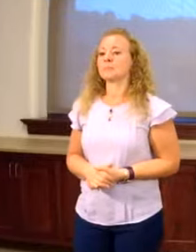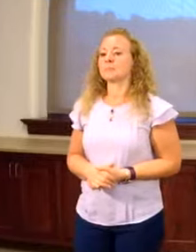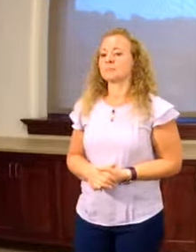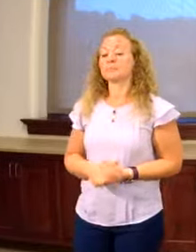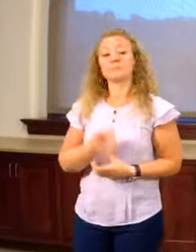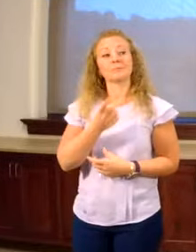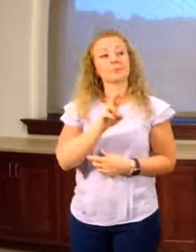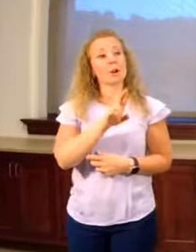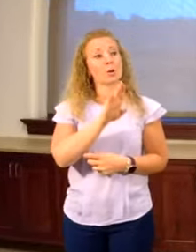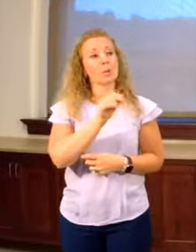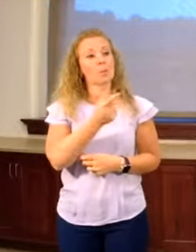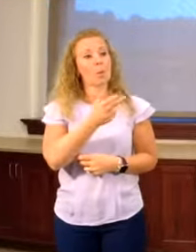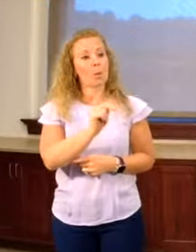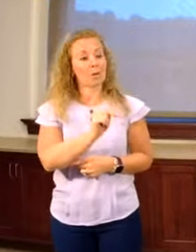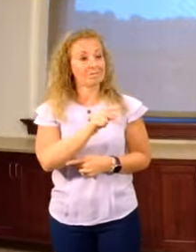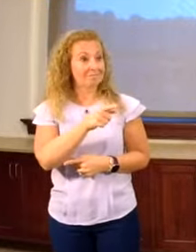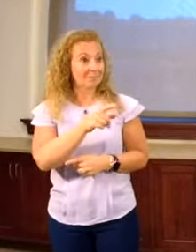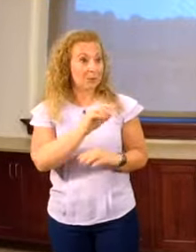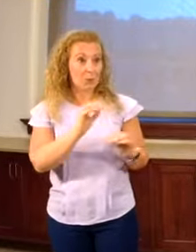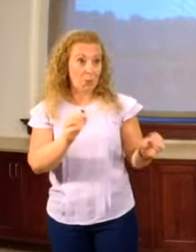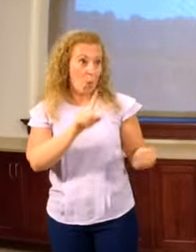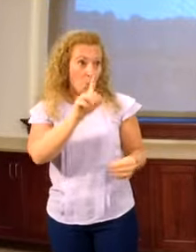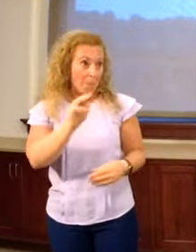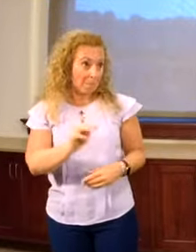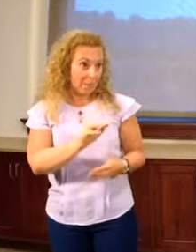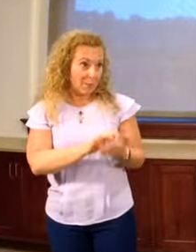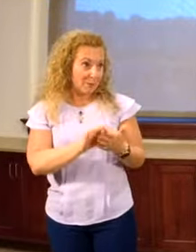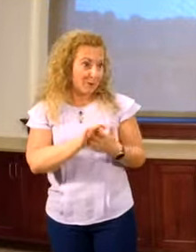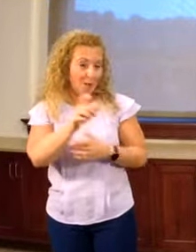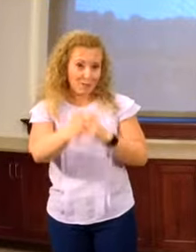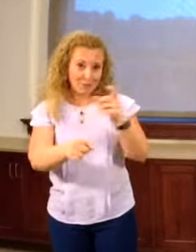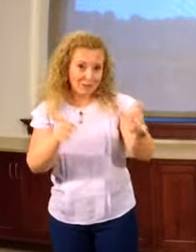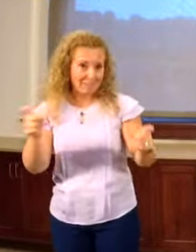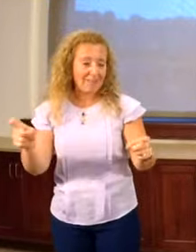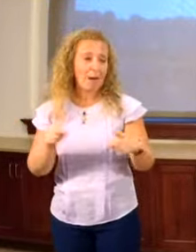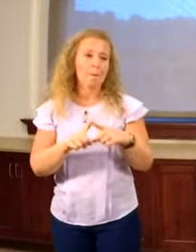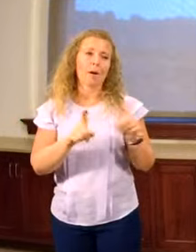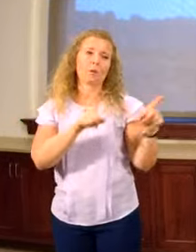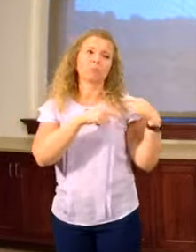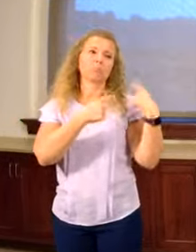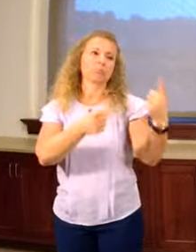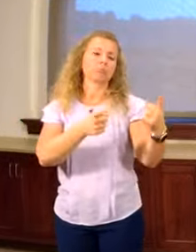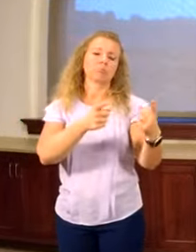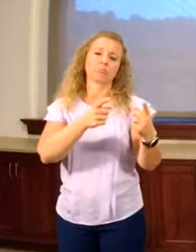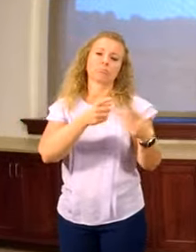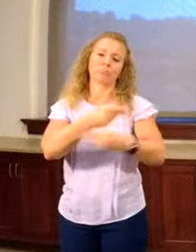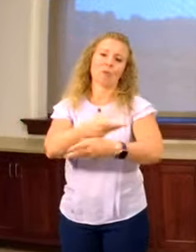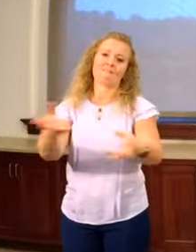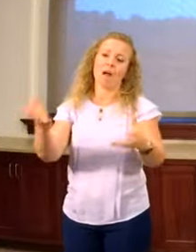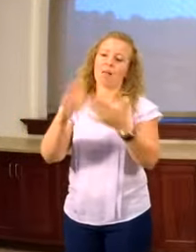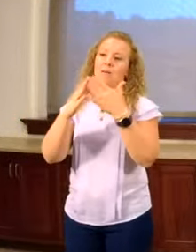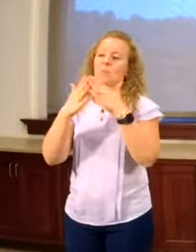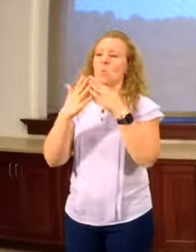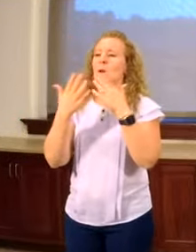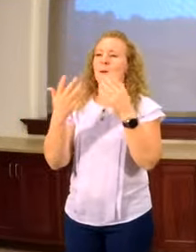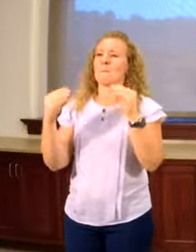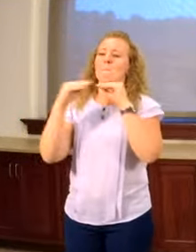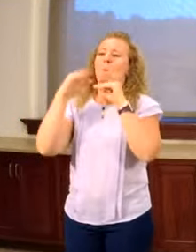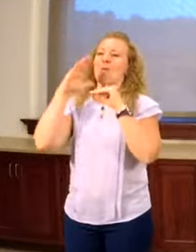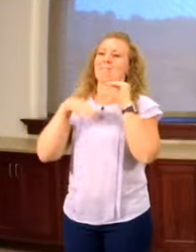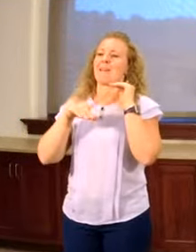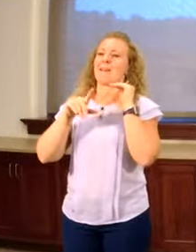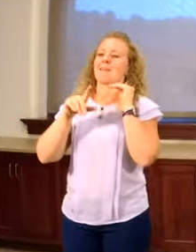Well, Dr. Bogan, while you don't have $1 million to give out, you've been giving this community much more than $1